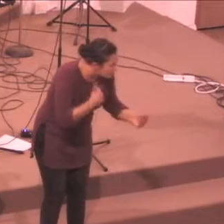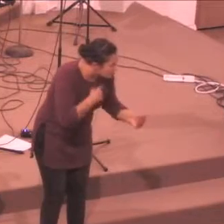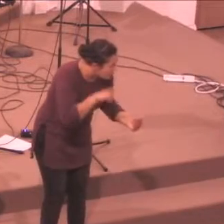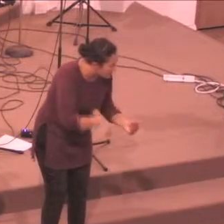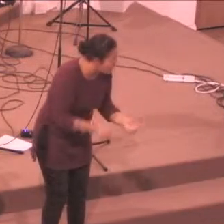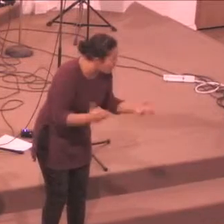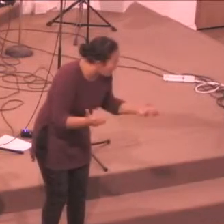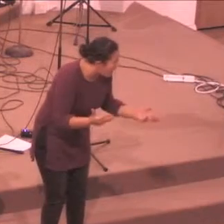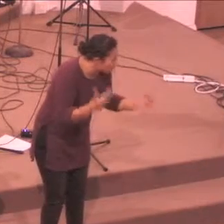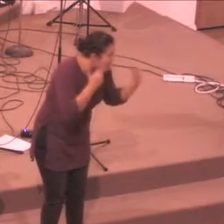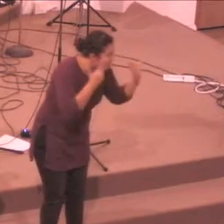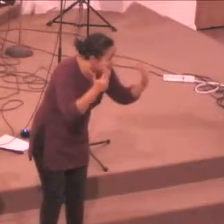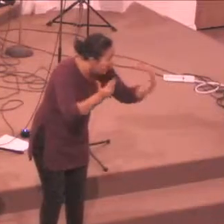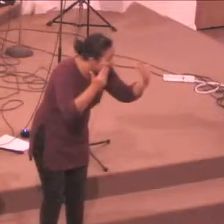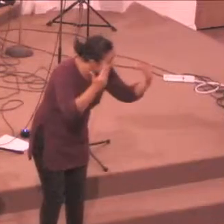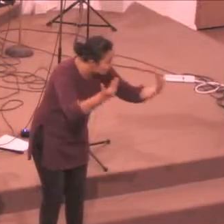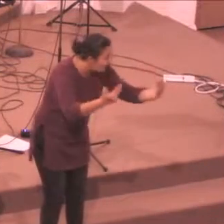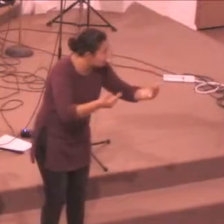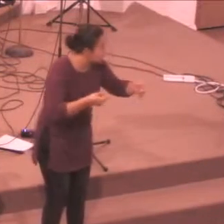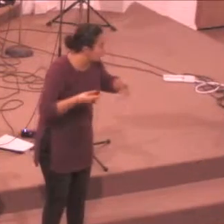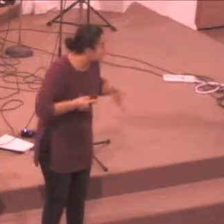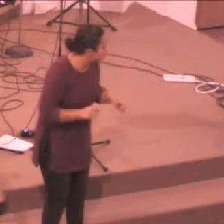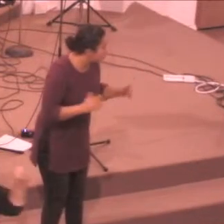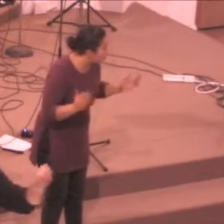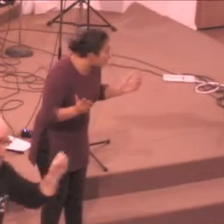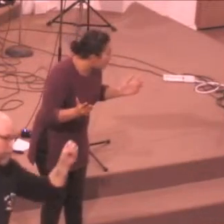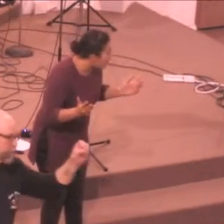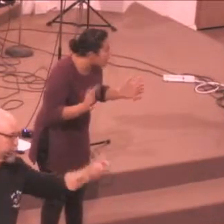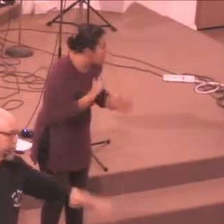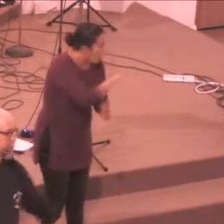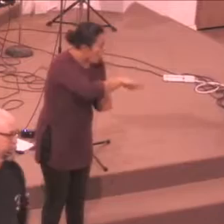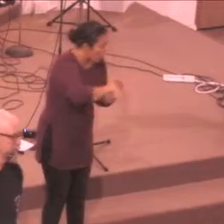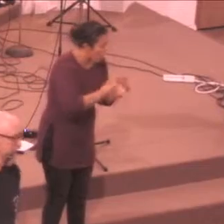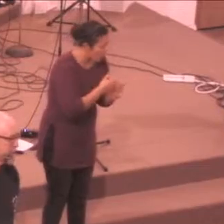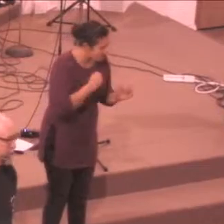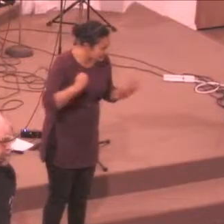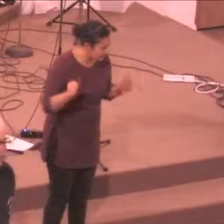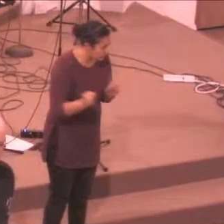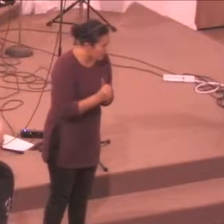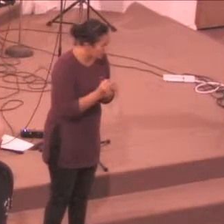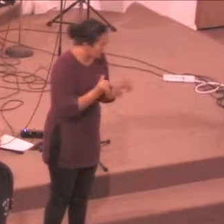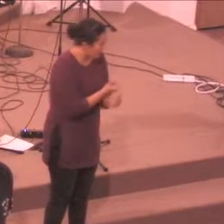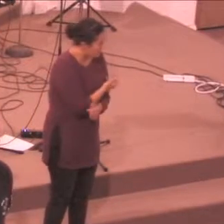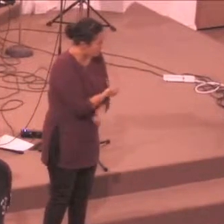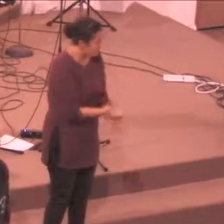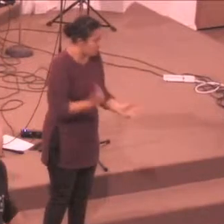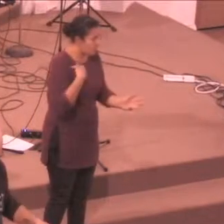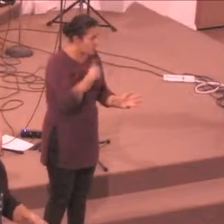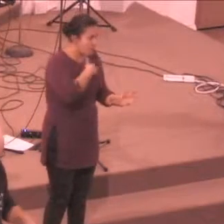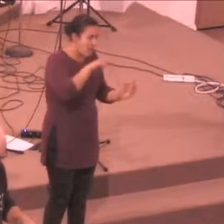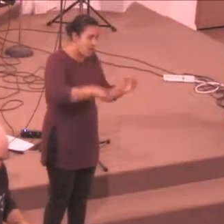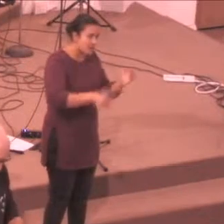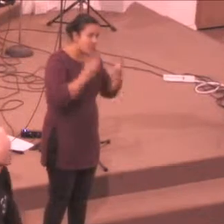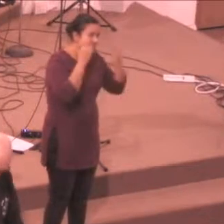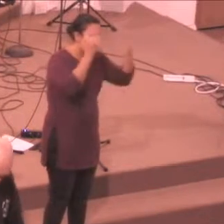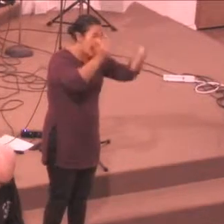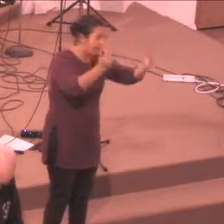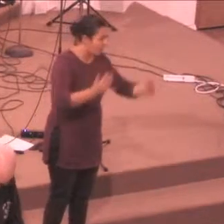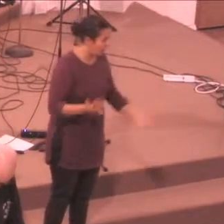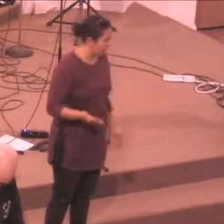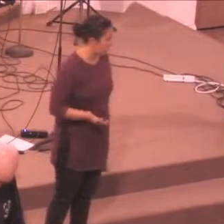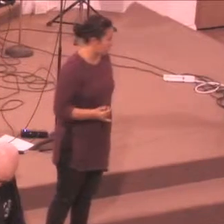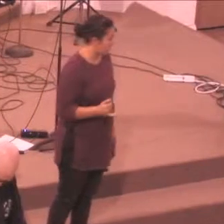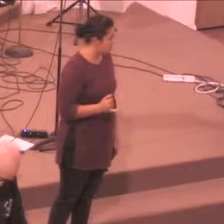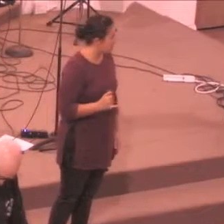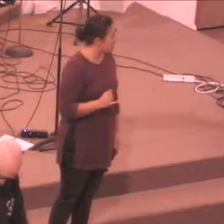in everything, in all circumstances. If you don't get